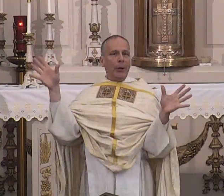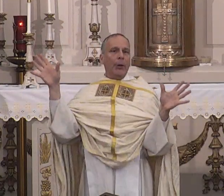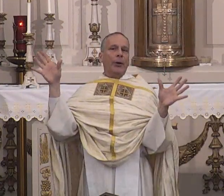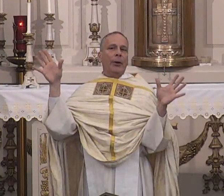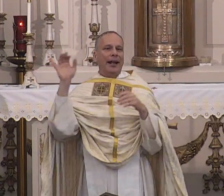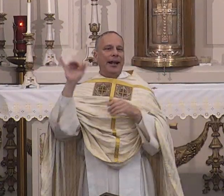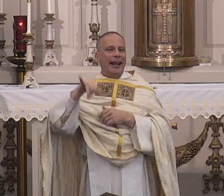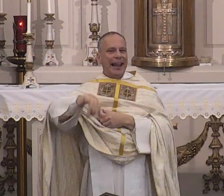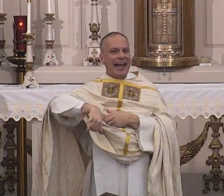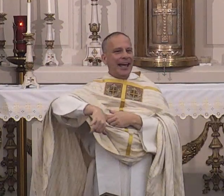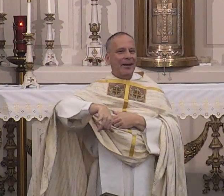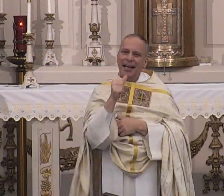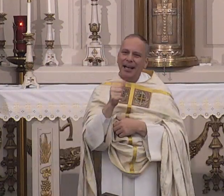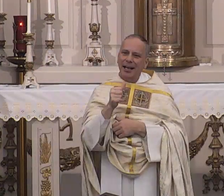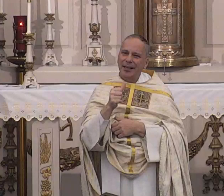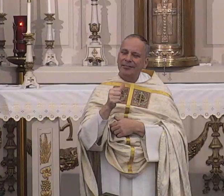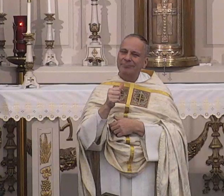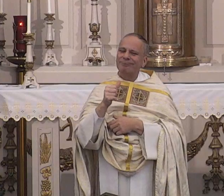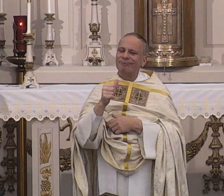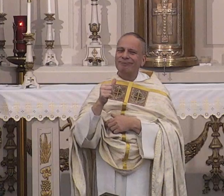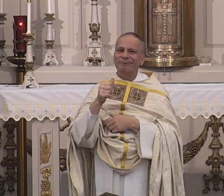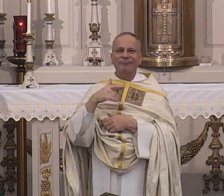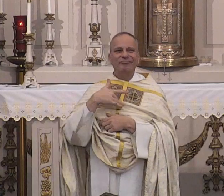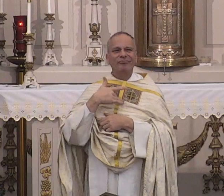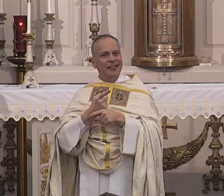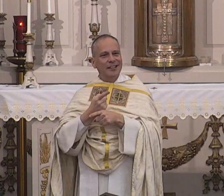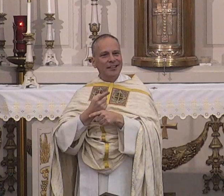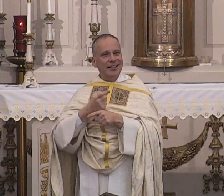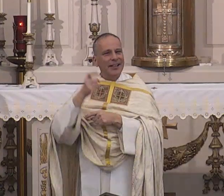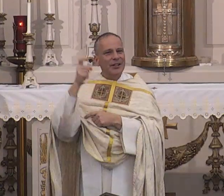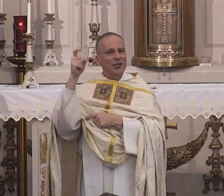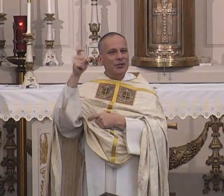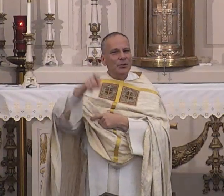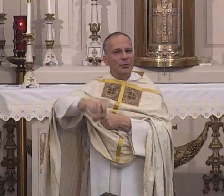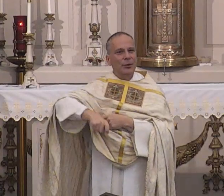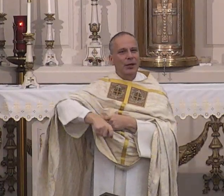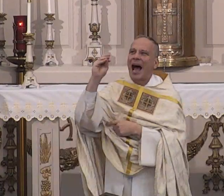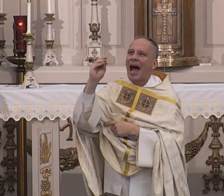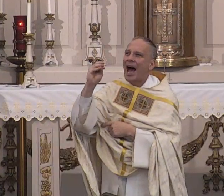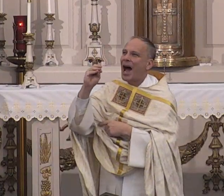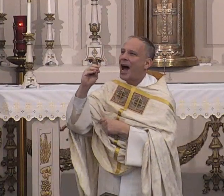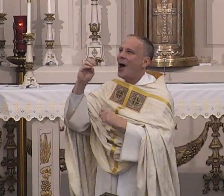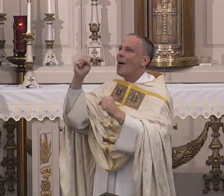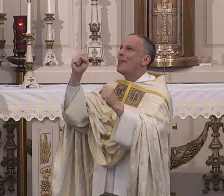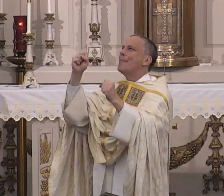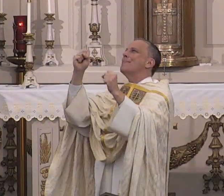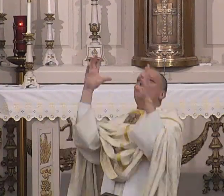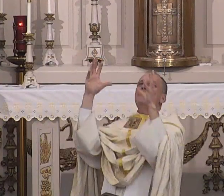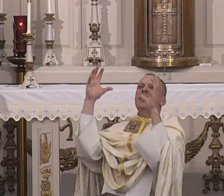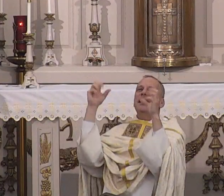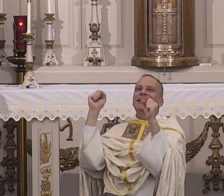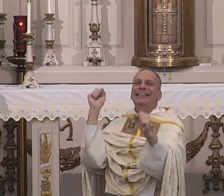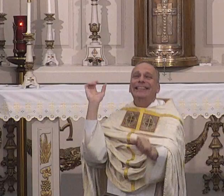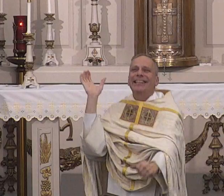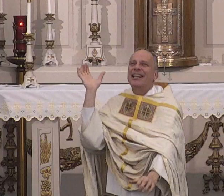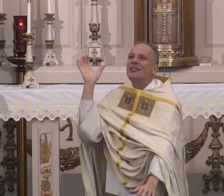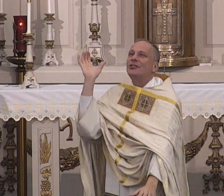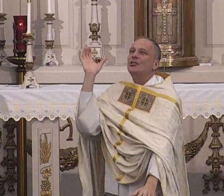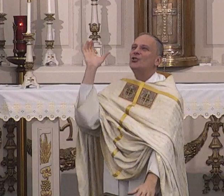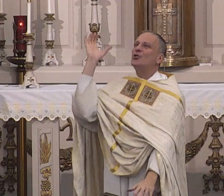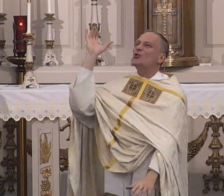It shouldn't be 100% clear. It should be a little, you know, amazing